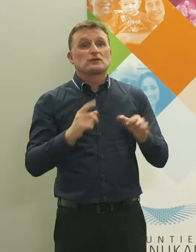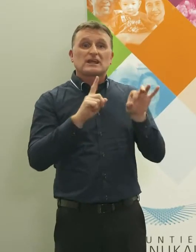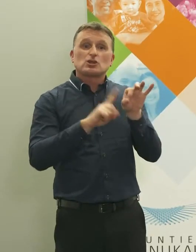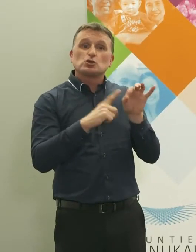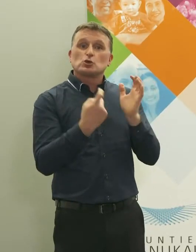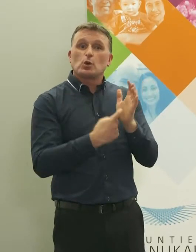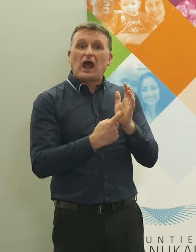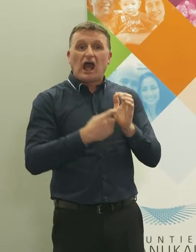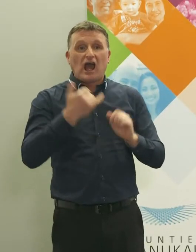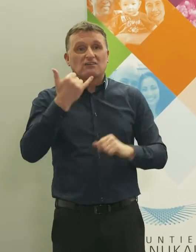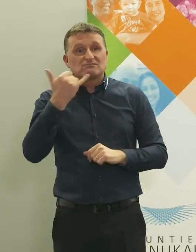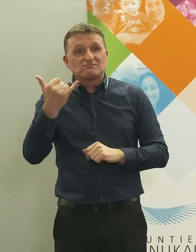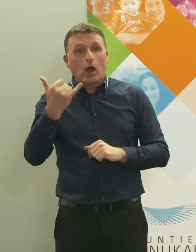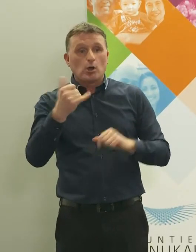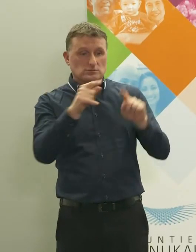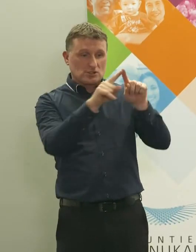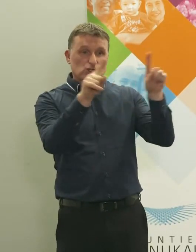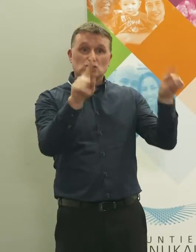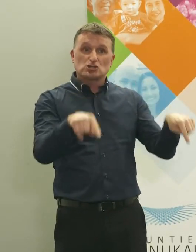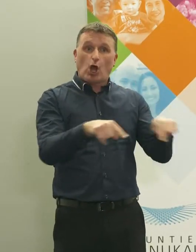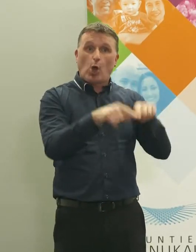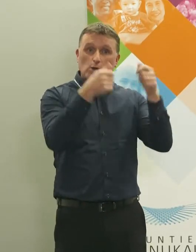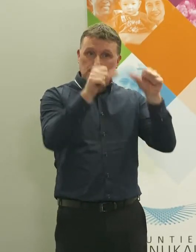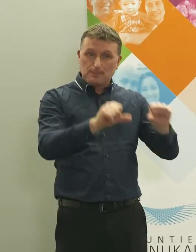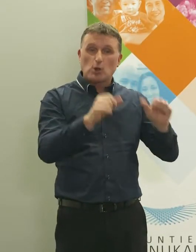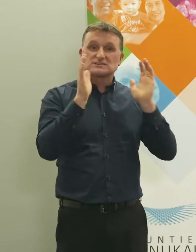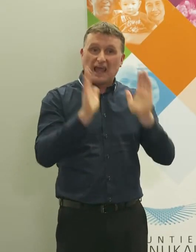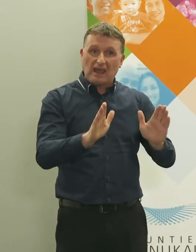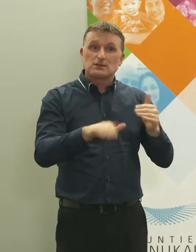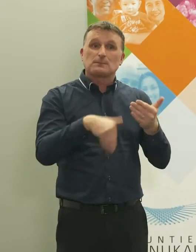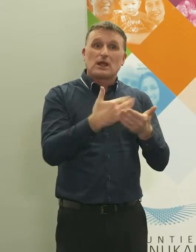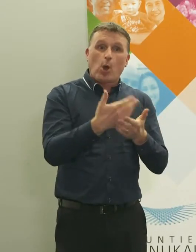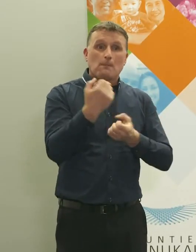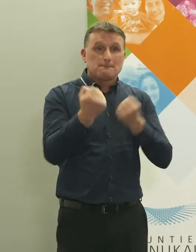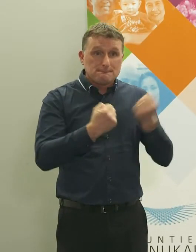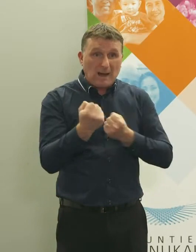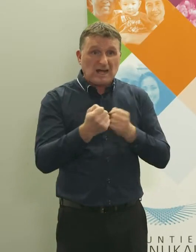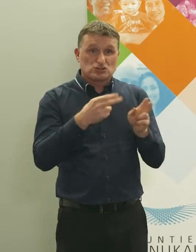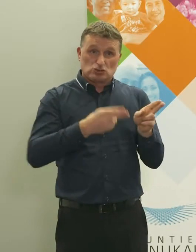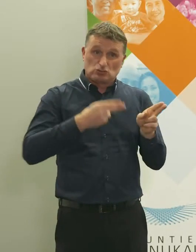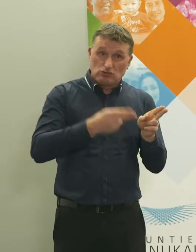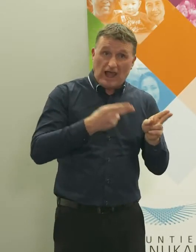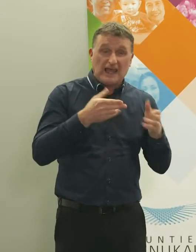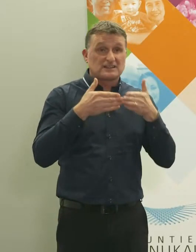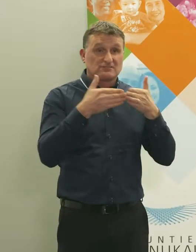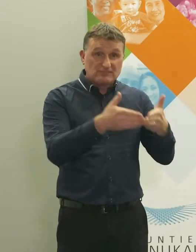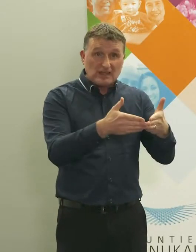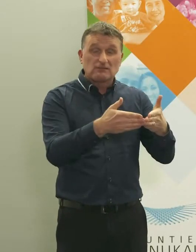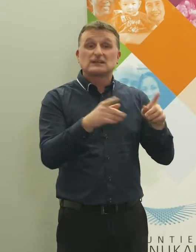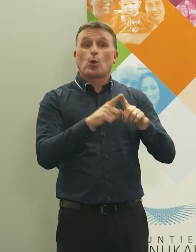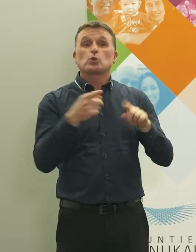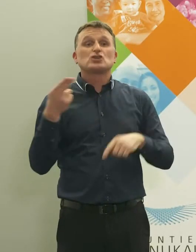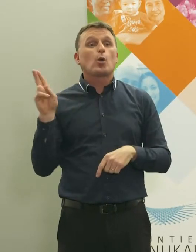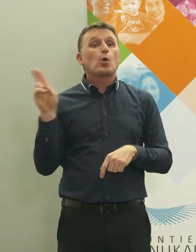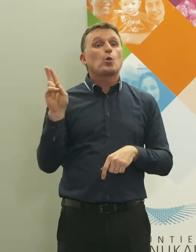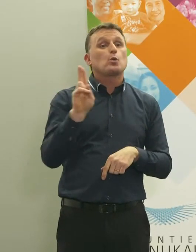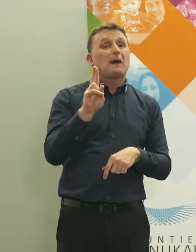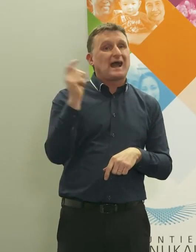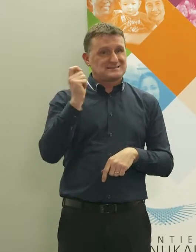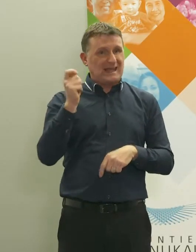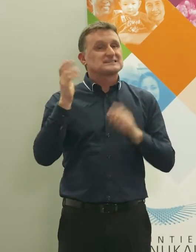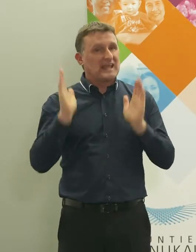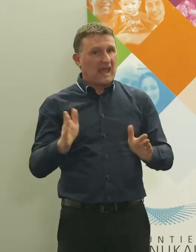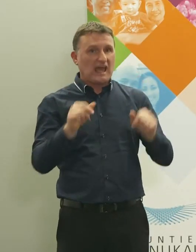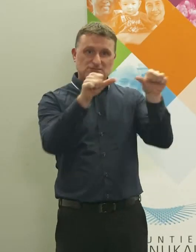be displayed on public transport, buses, trains, ferries and taxis, including Uber. We've seen the spread